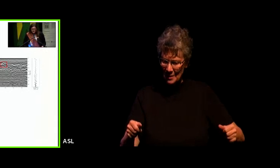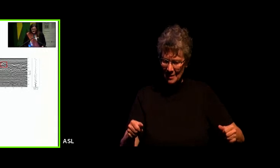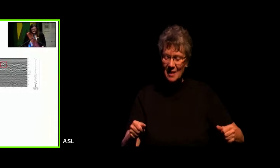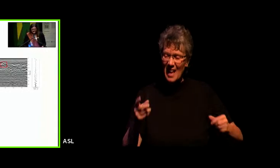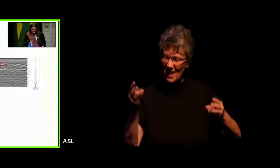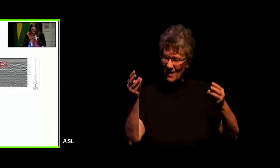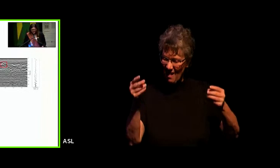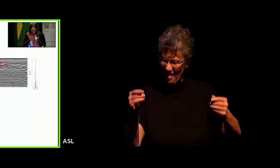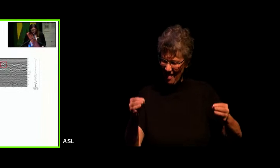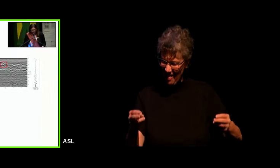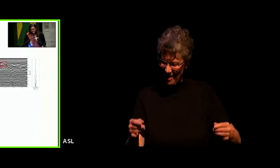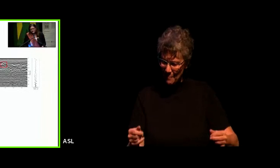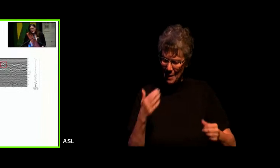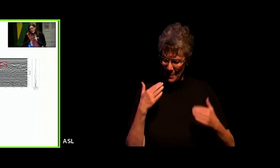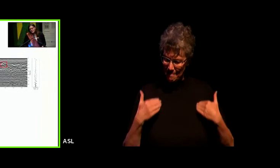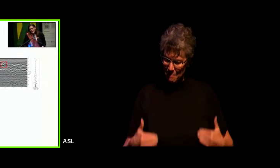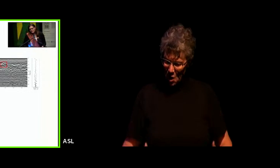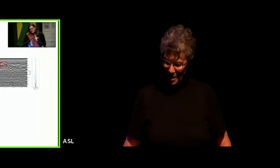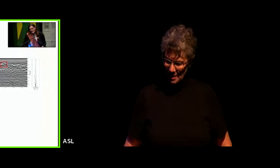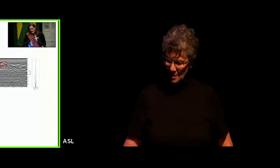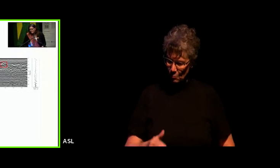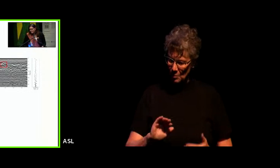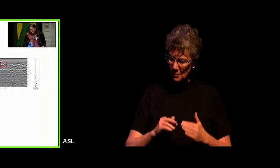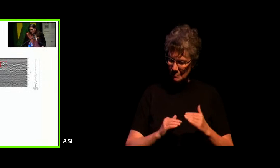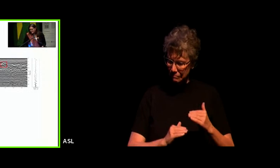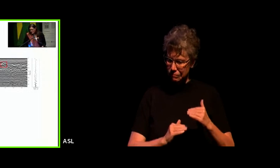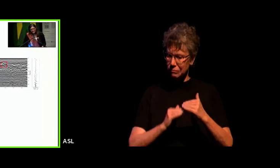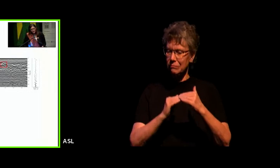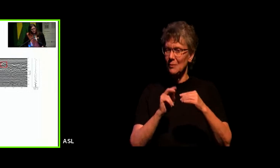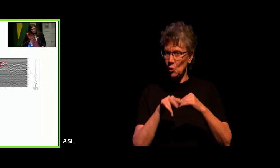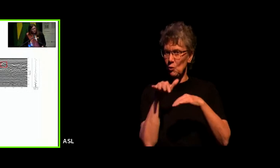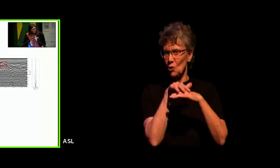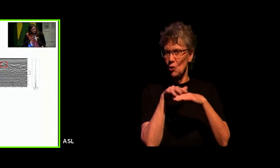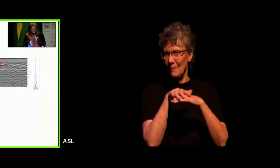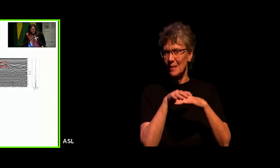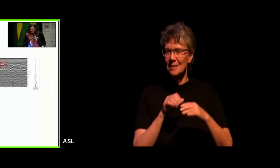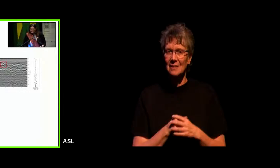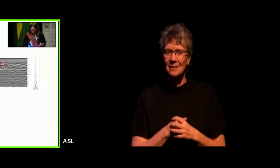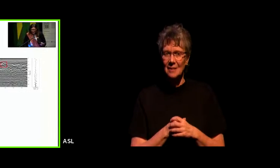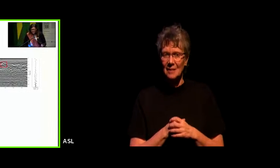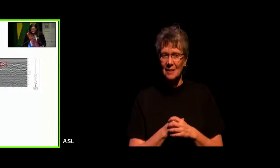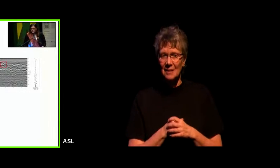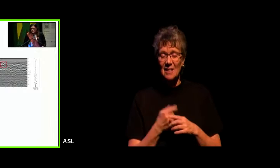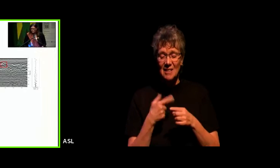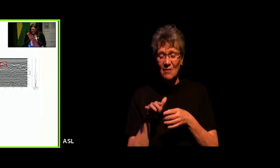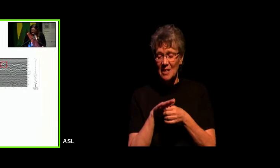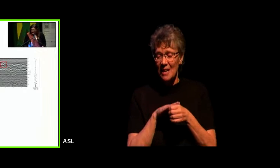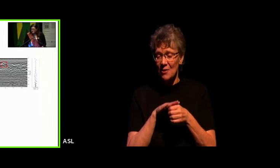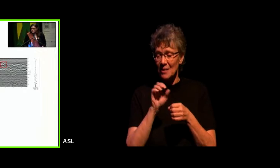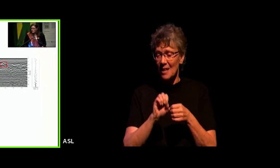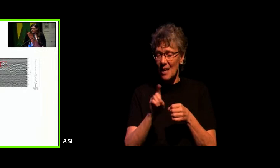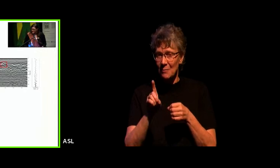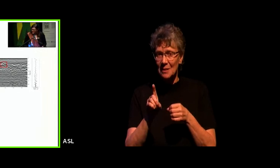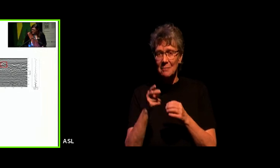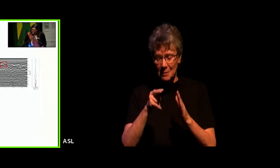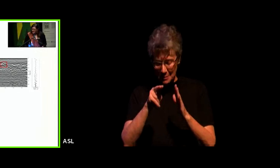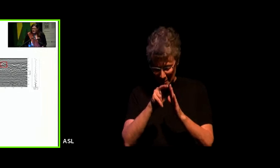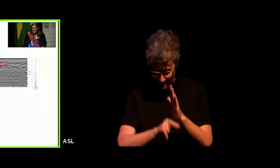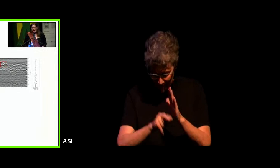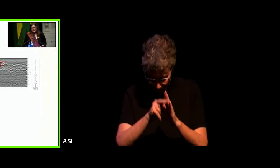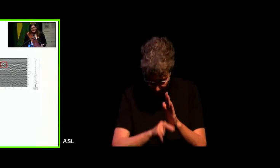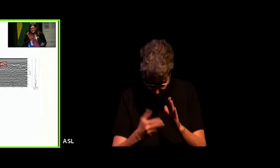many other places in Edmonton, of course, that have burials that we don't know. They're not marked, they're not recognized, they're not